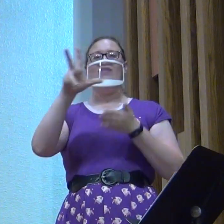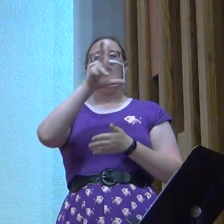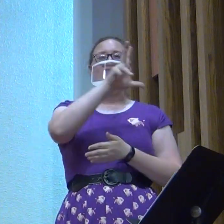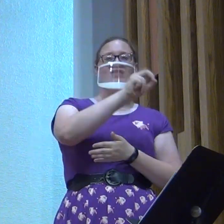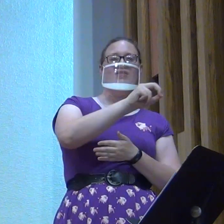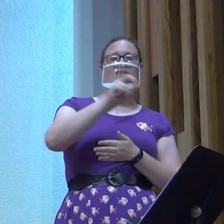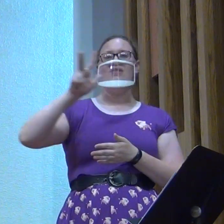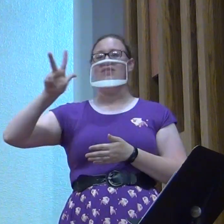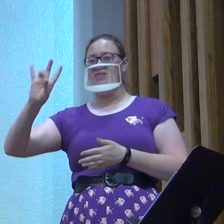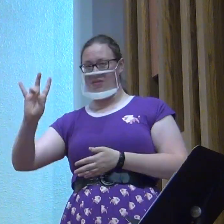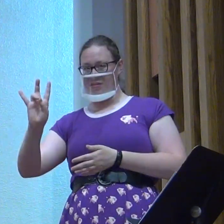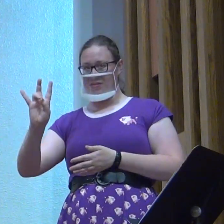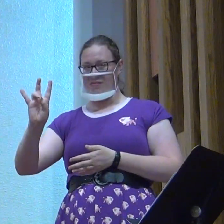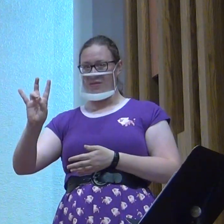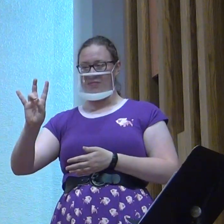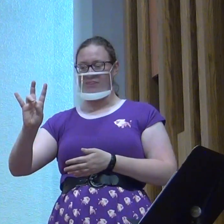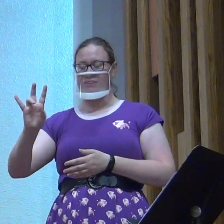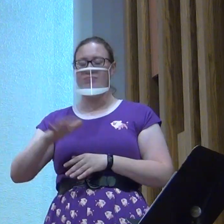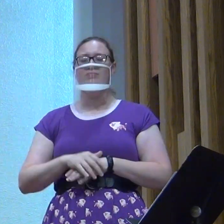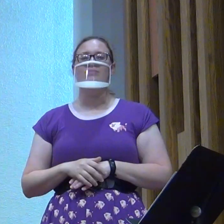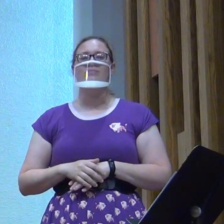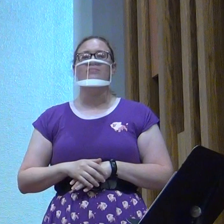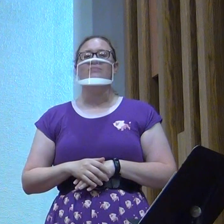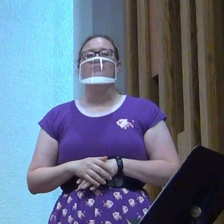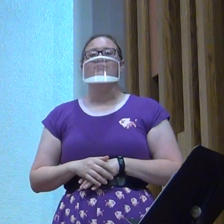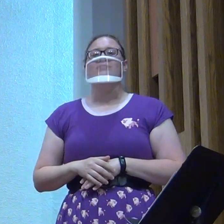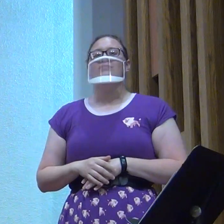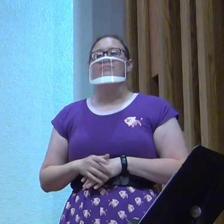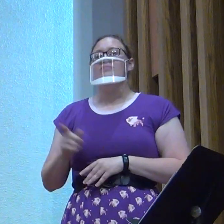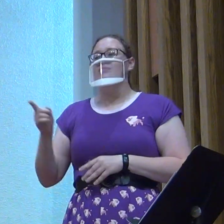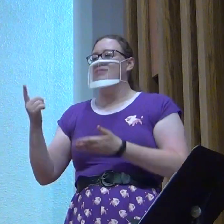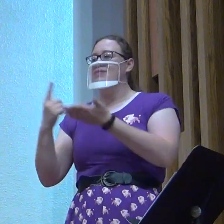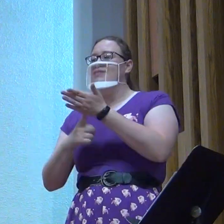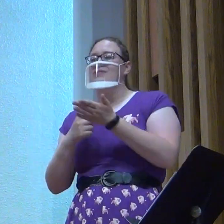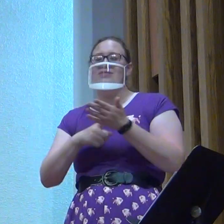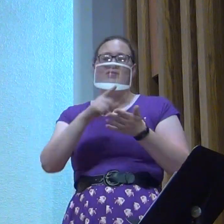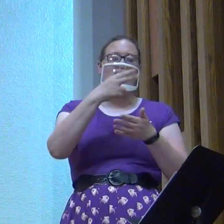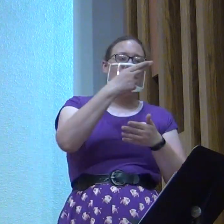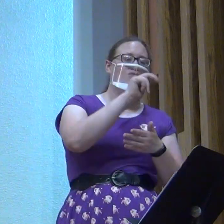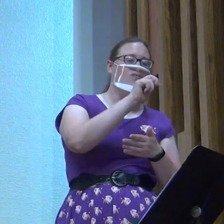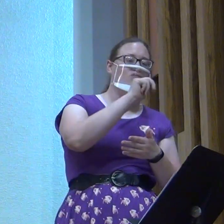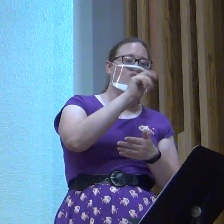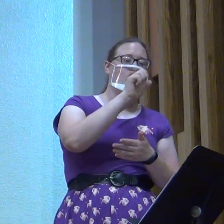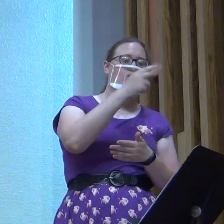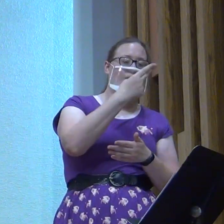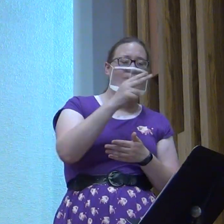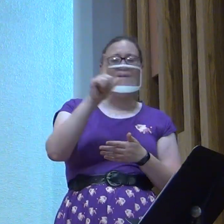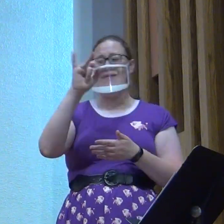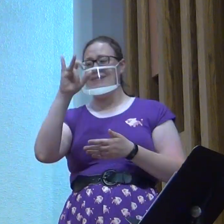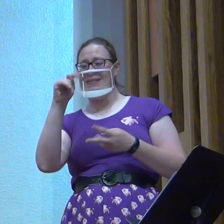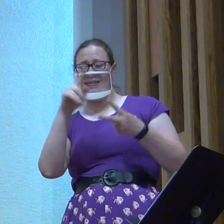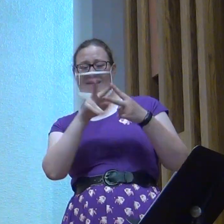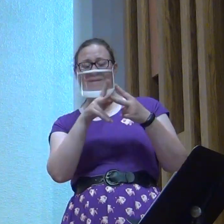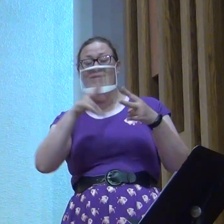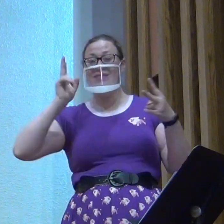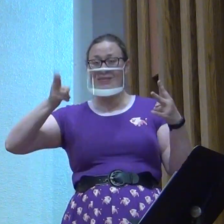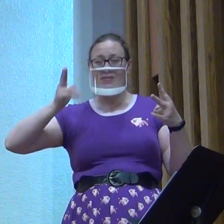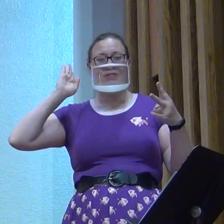to 37. This history of Noah and Lot will repeat itself.